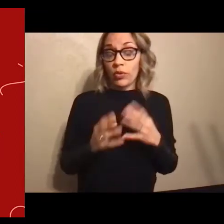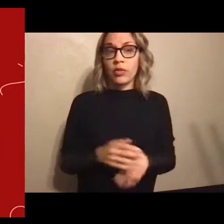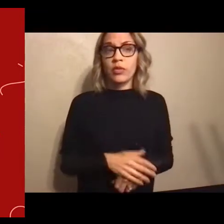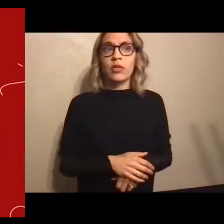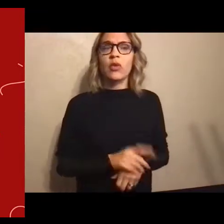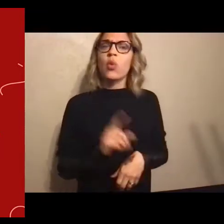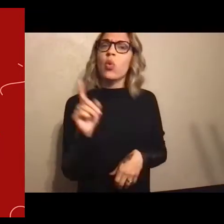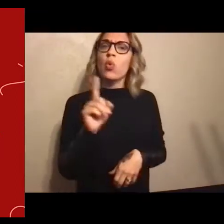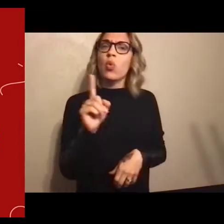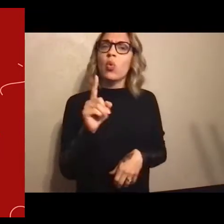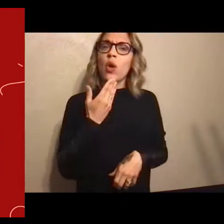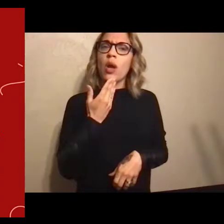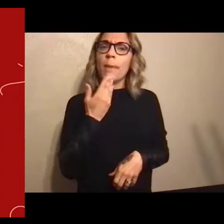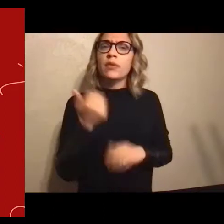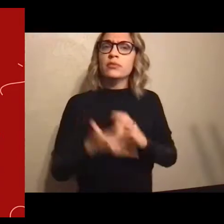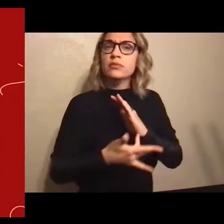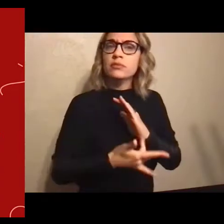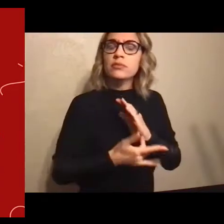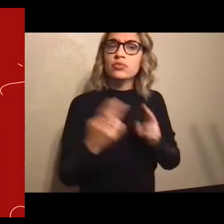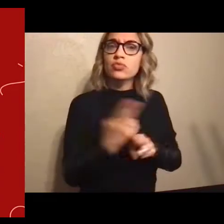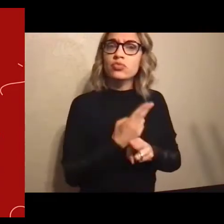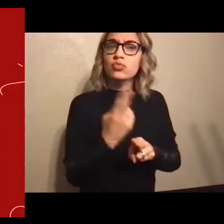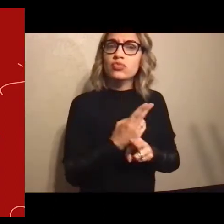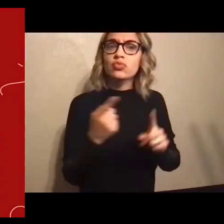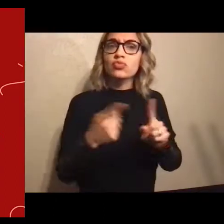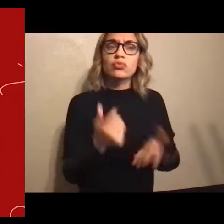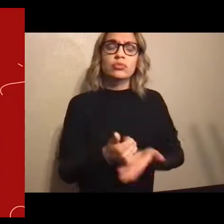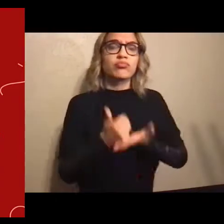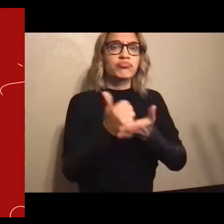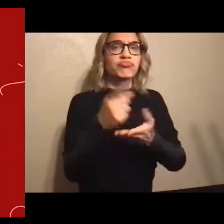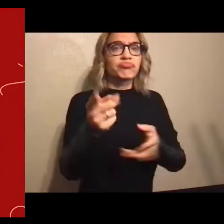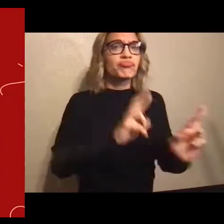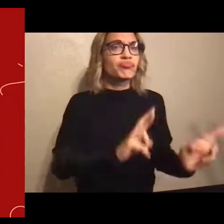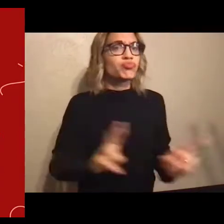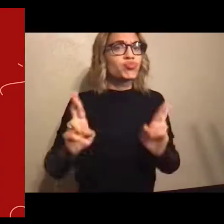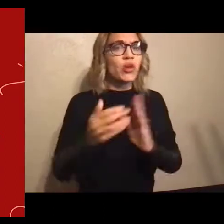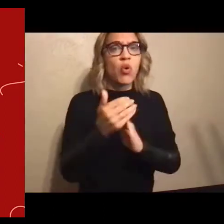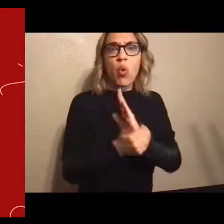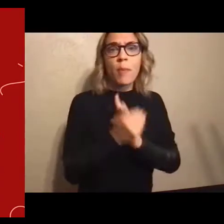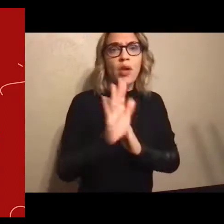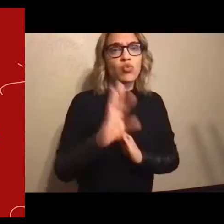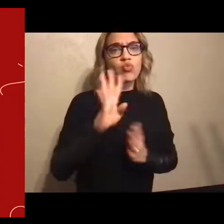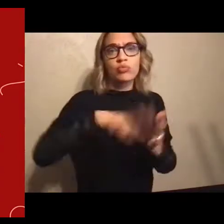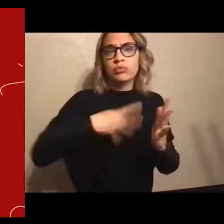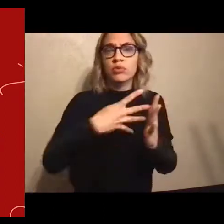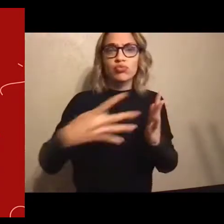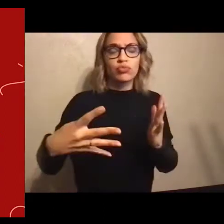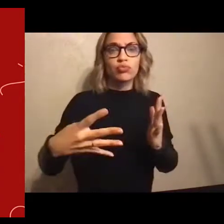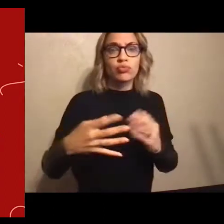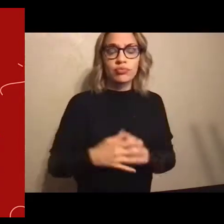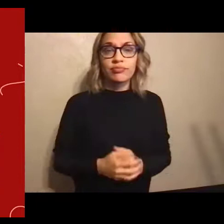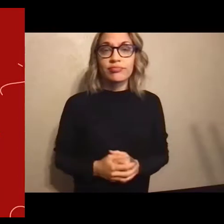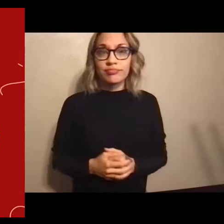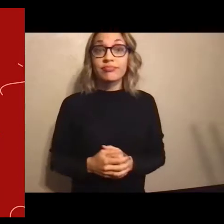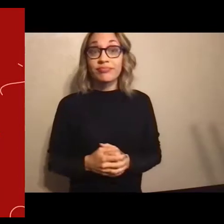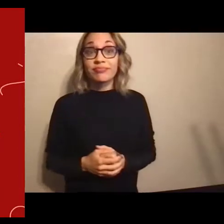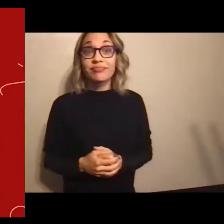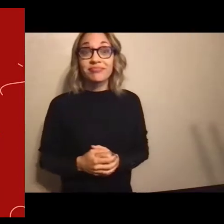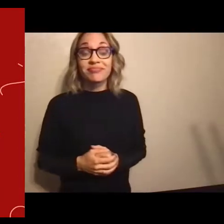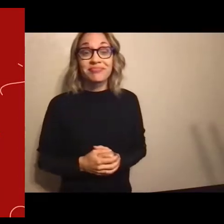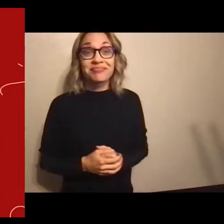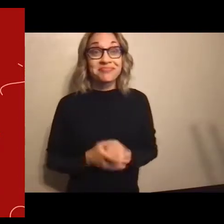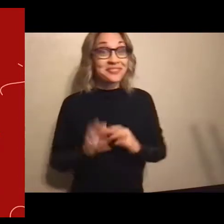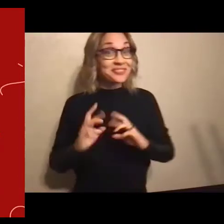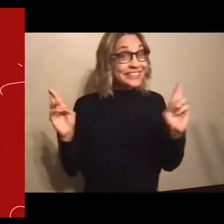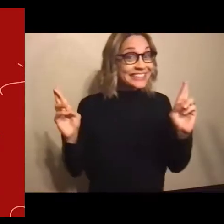negative consequences. Fourth, I will share some technology that is helpful for all of